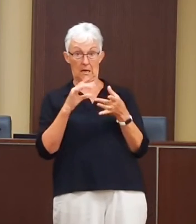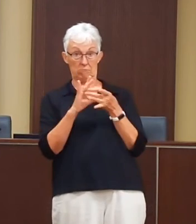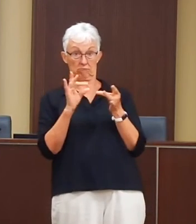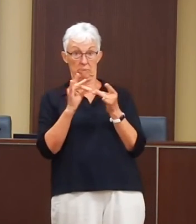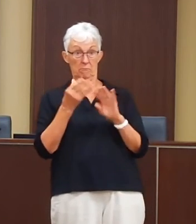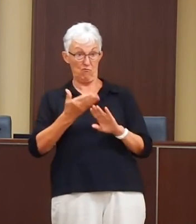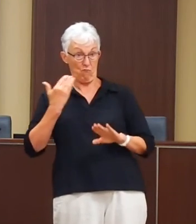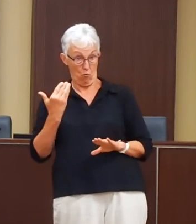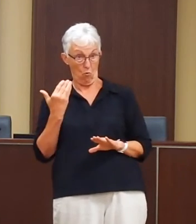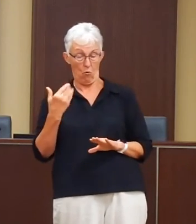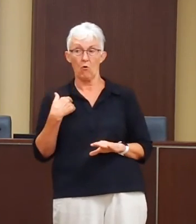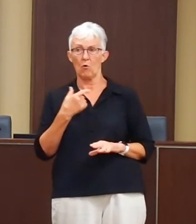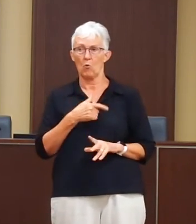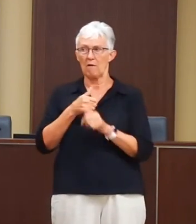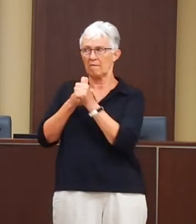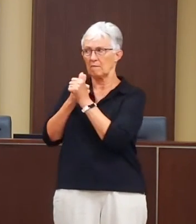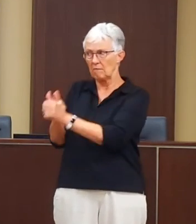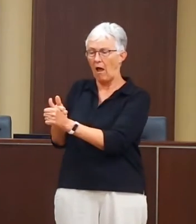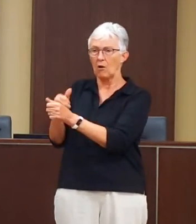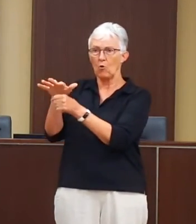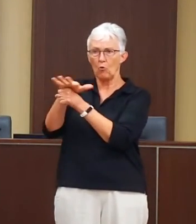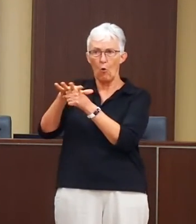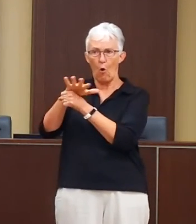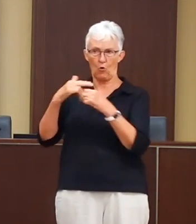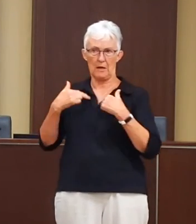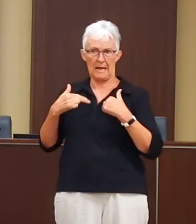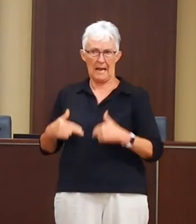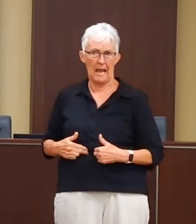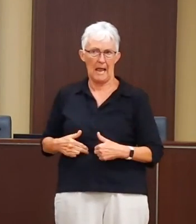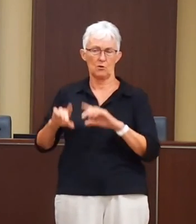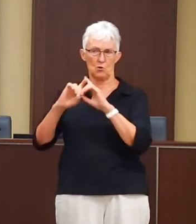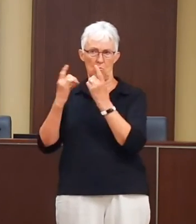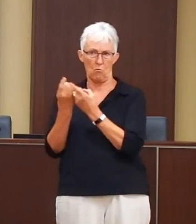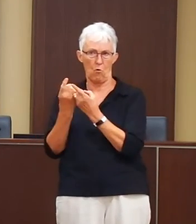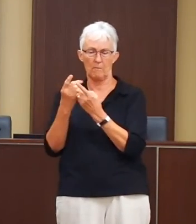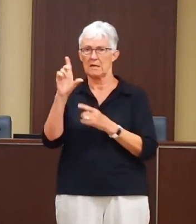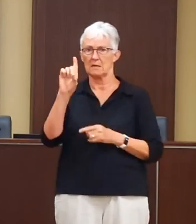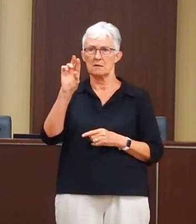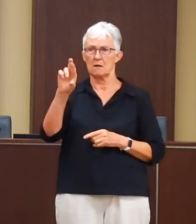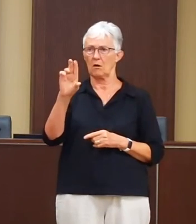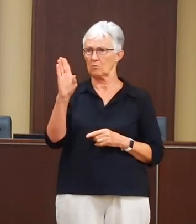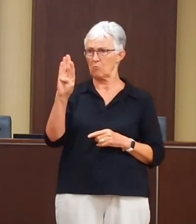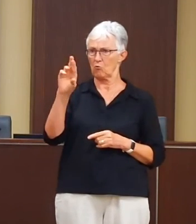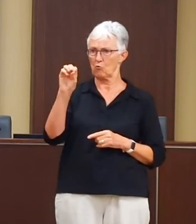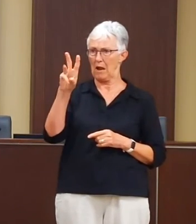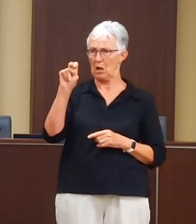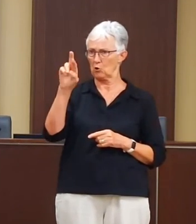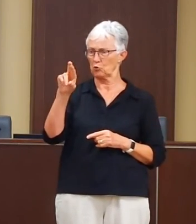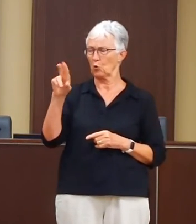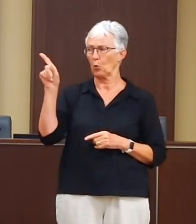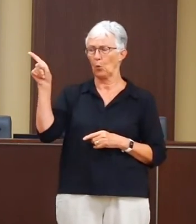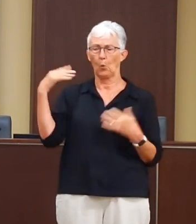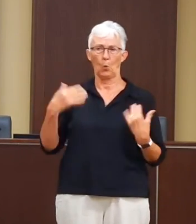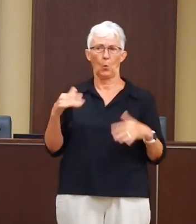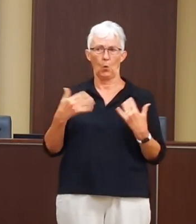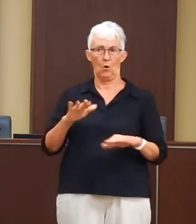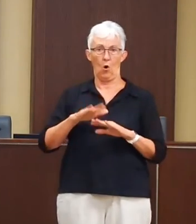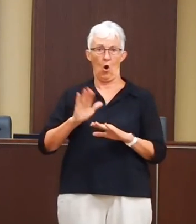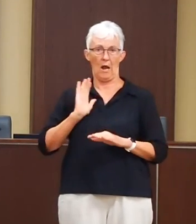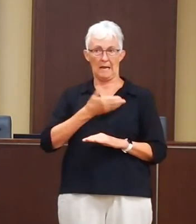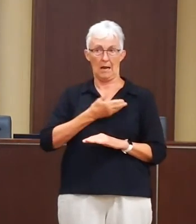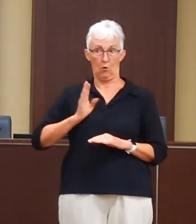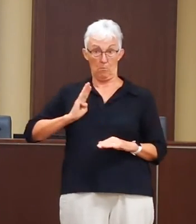attention to what's happening nationally. Dr. Bob Browner is an incredibly tremendous resource for us, sitting on our board in terms of the